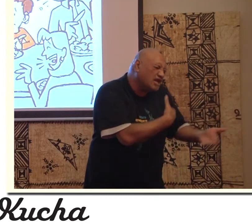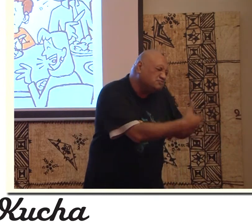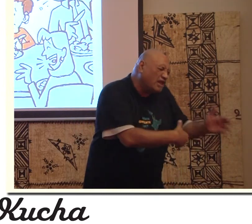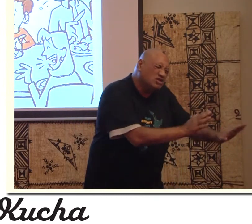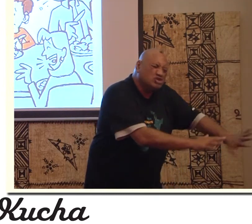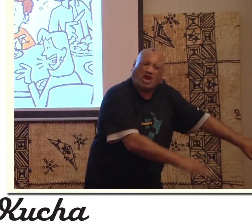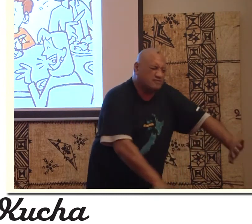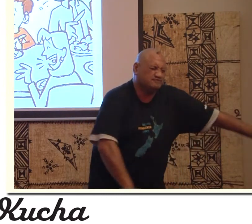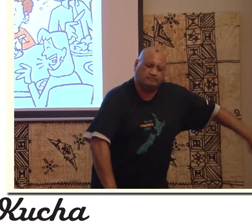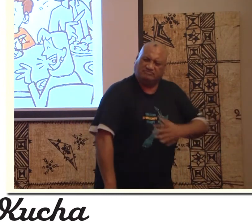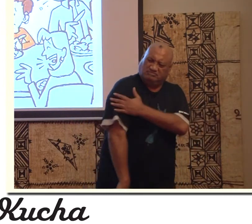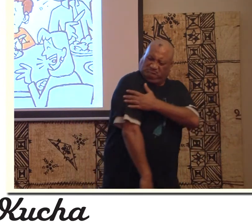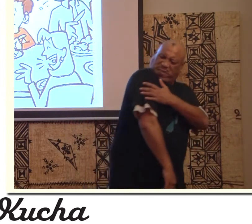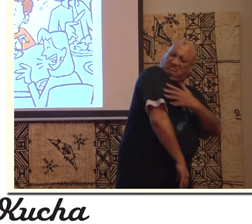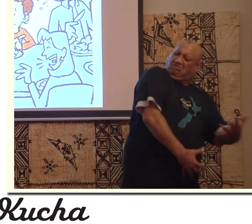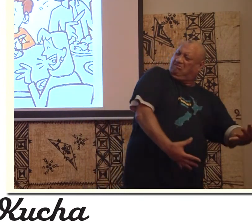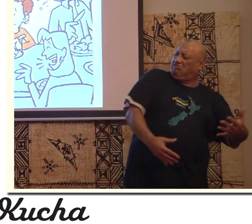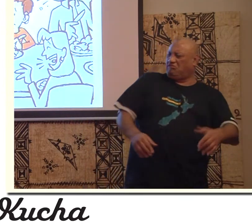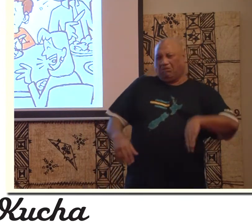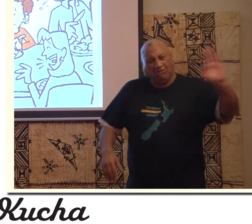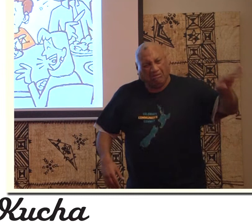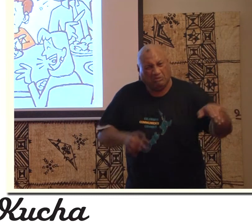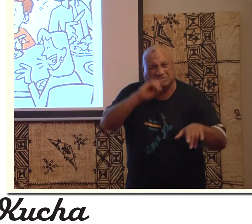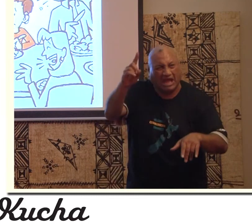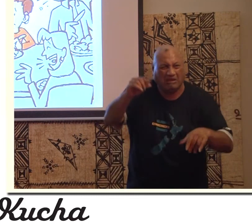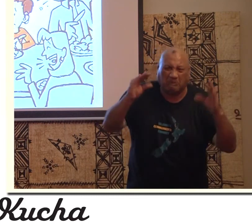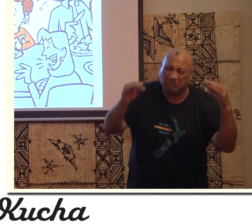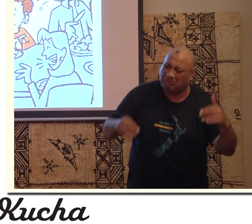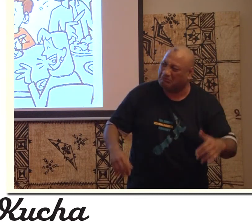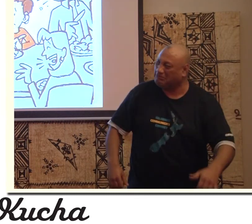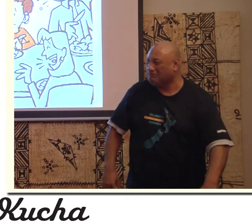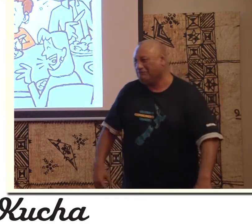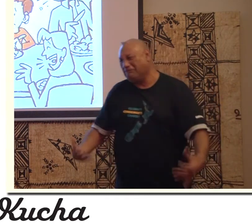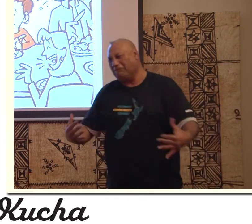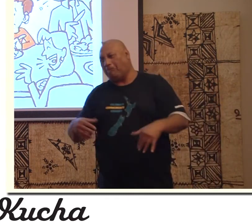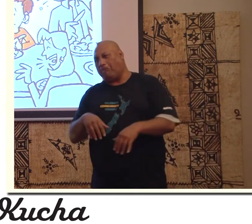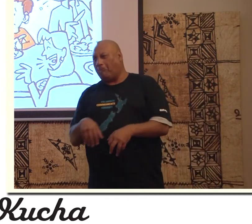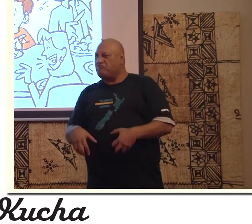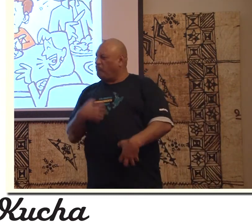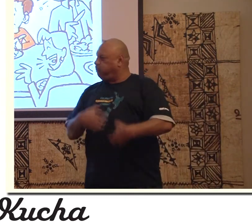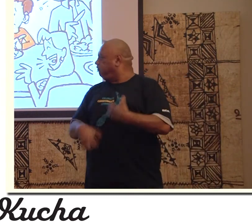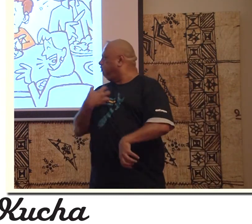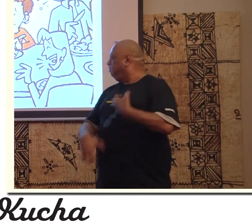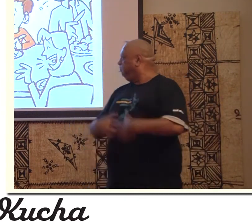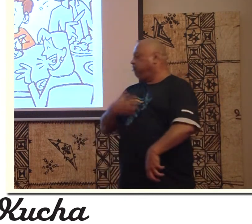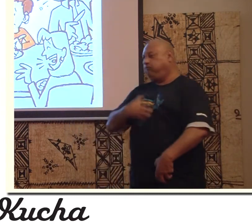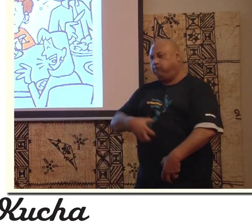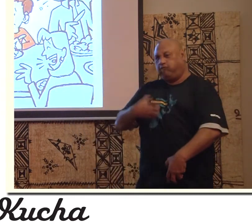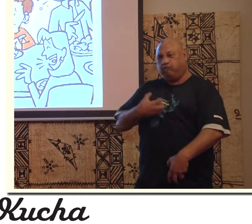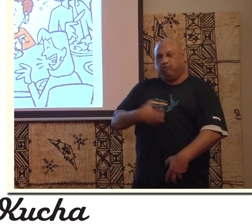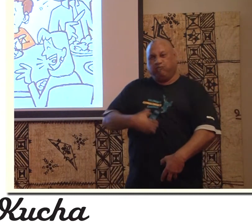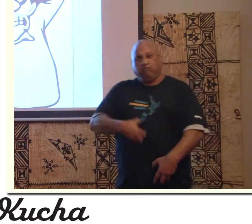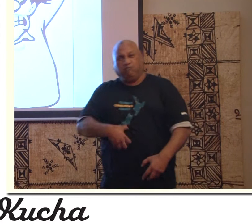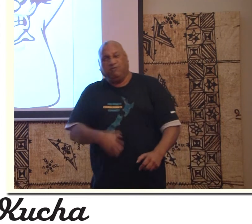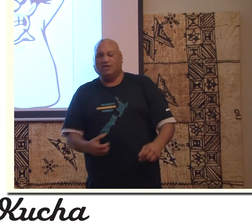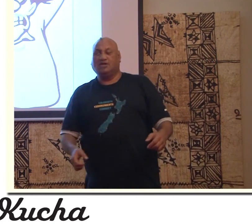just completely isolated. I'd say, "What are you saying? What are you saying?" And they'd say, "Nah, we'll tell you later." Oh, too hard. So I was often left on my